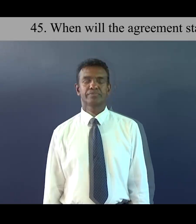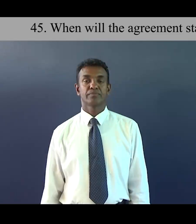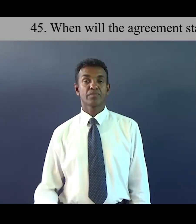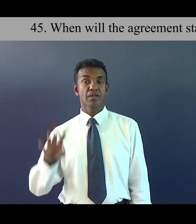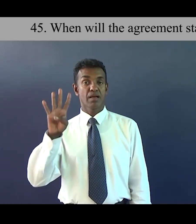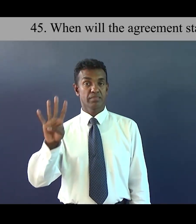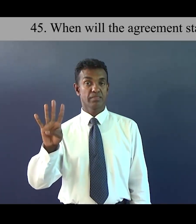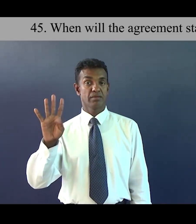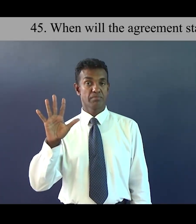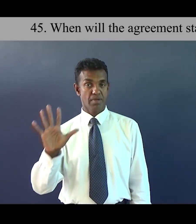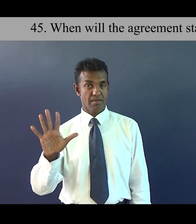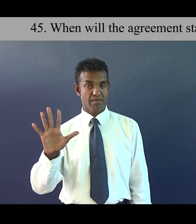When will the agreement start?